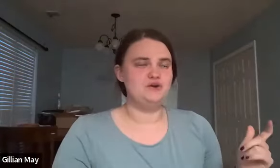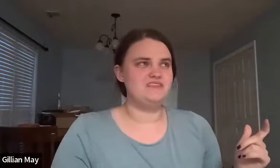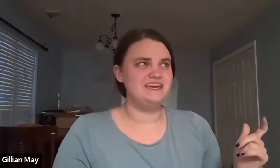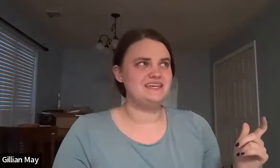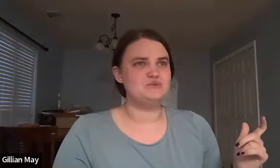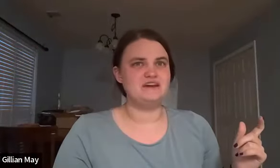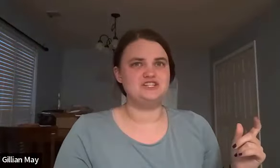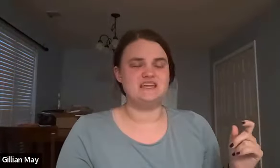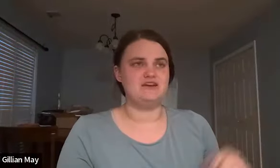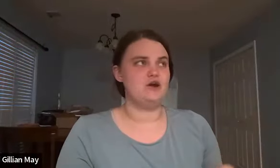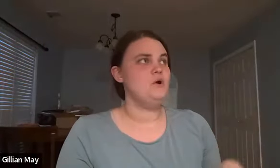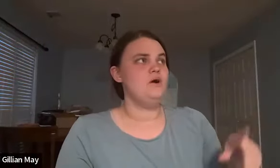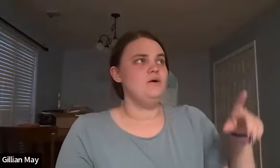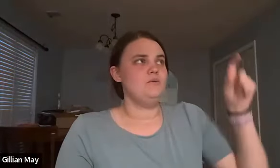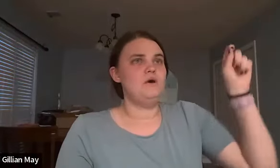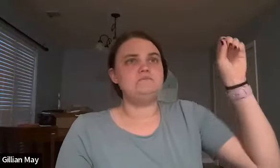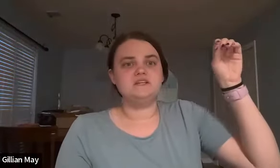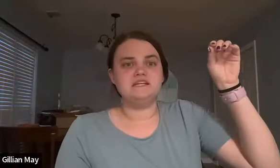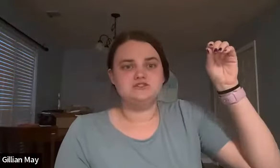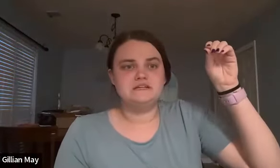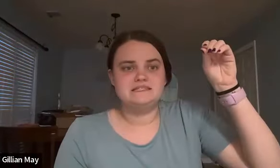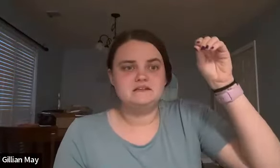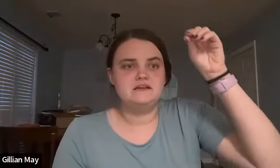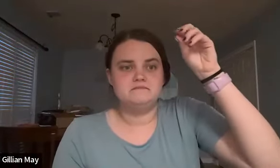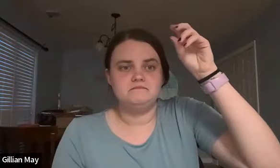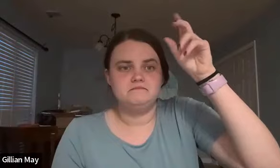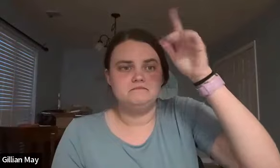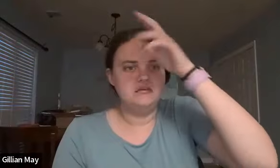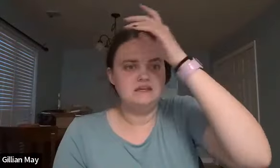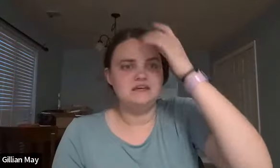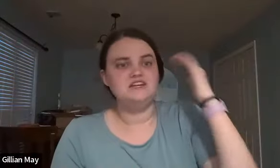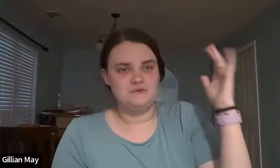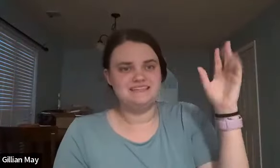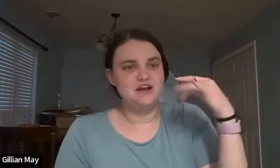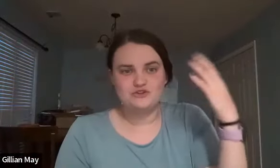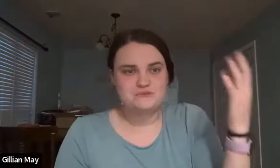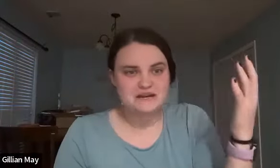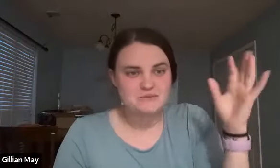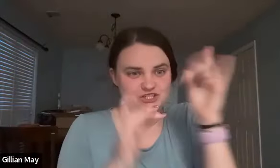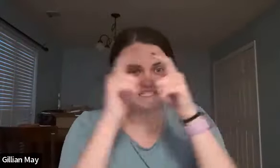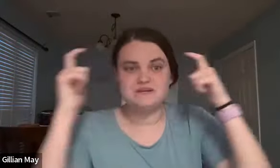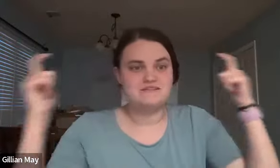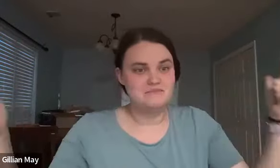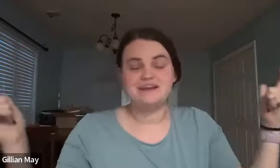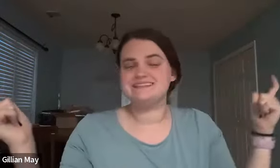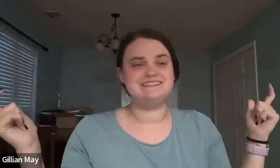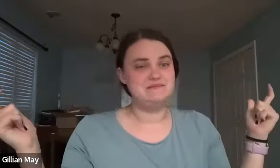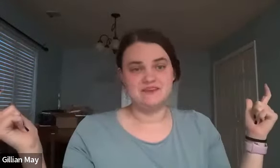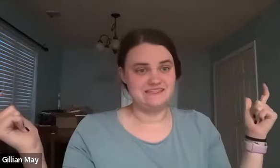with kids when they go 1,000,000,000, trillion, zillion, million, when they say all those random numbers, just as big a number, it's the same thing in